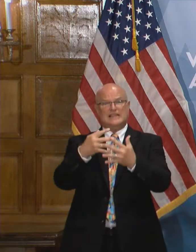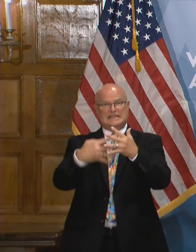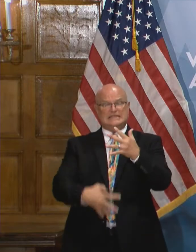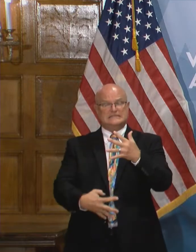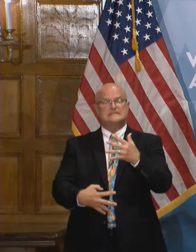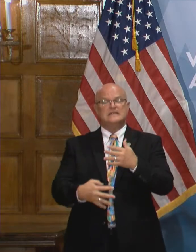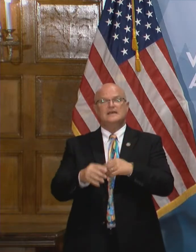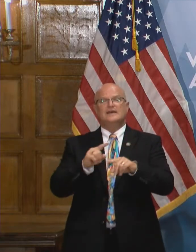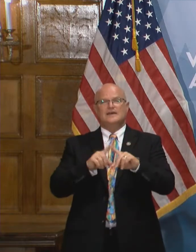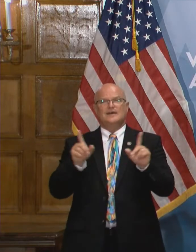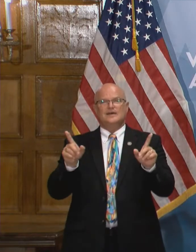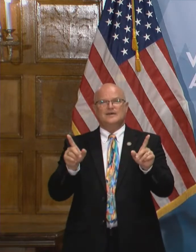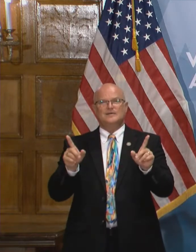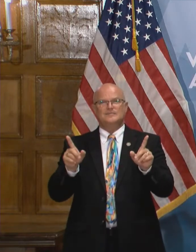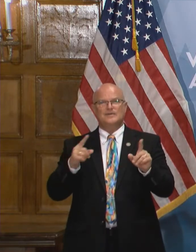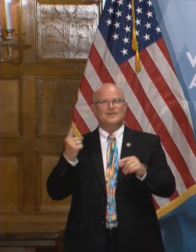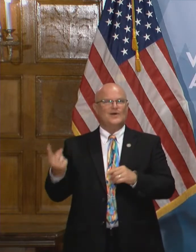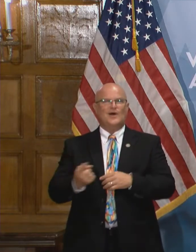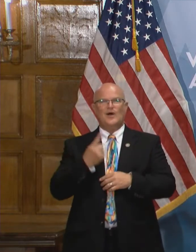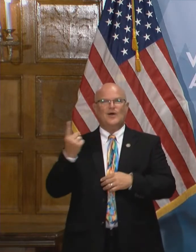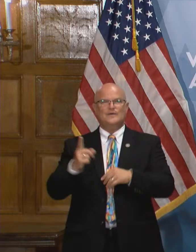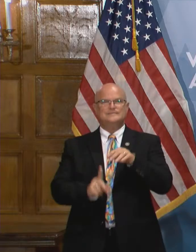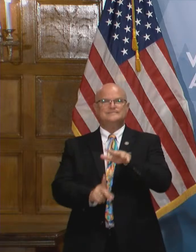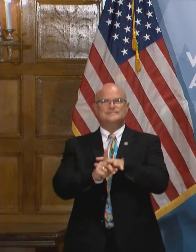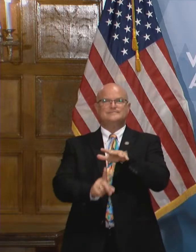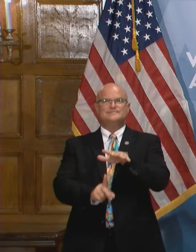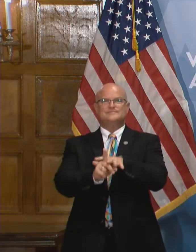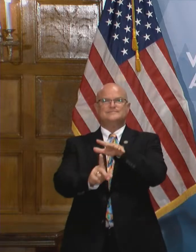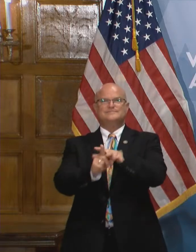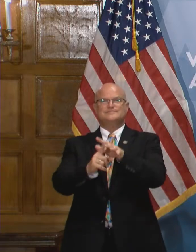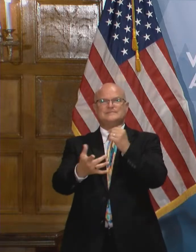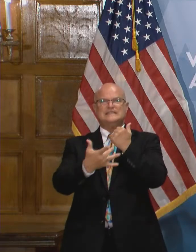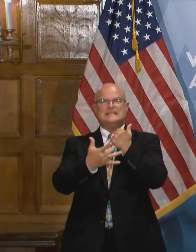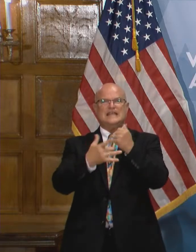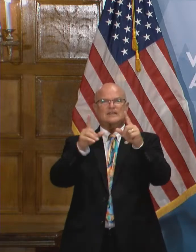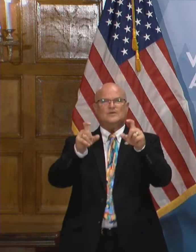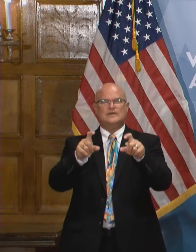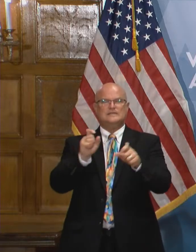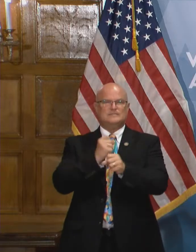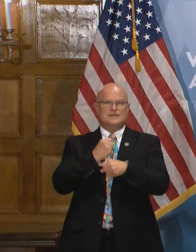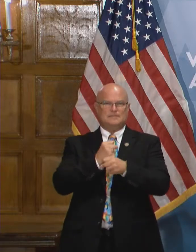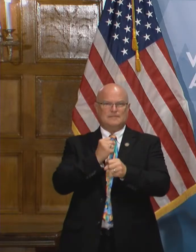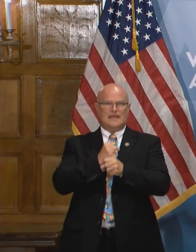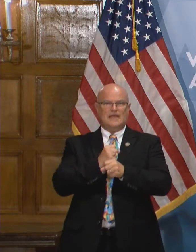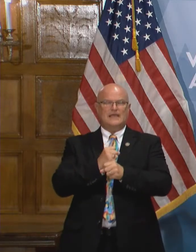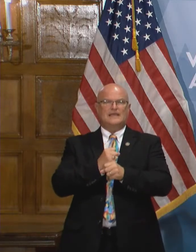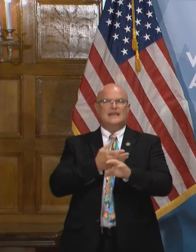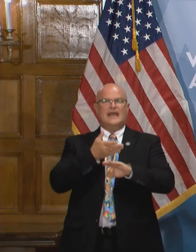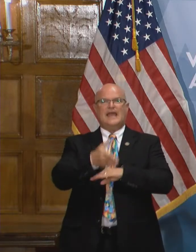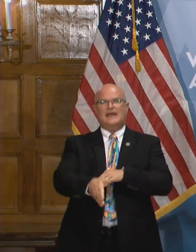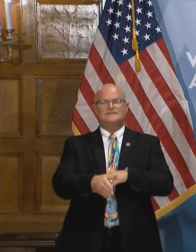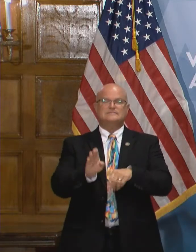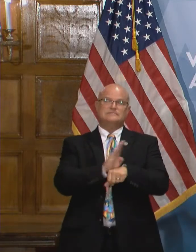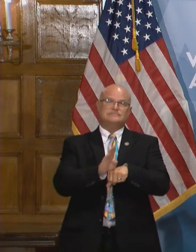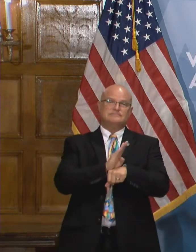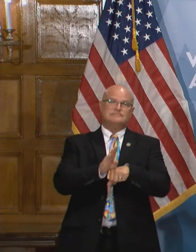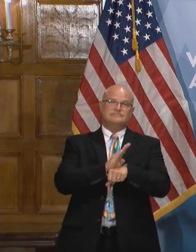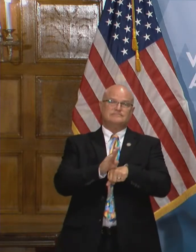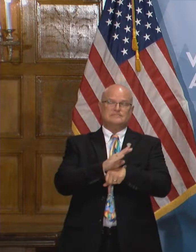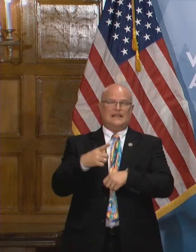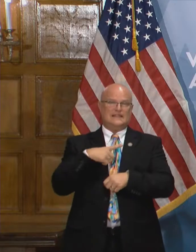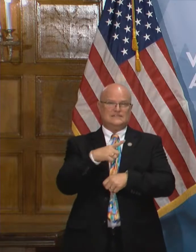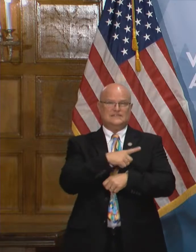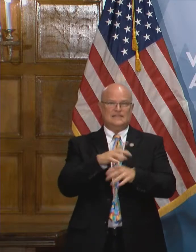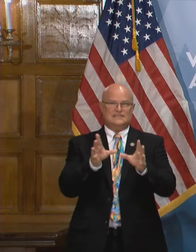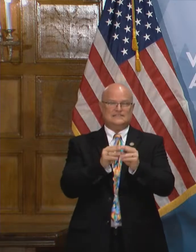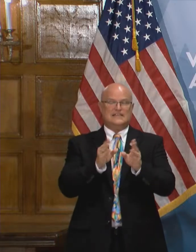list, but there always arise some technical correction that needs to be made following a very busy general